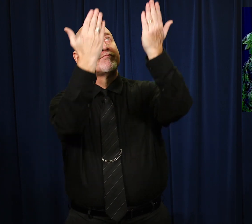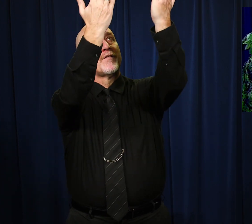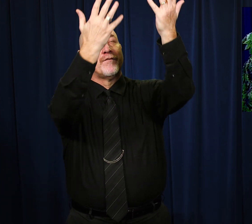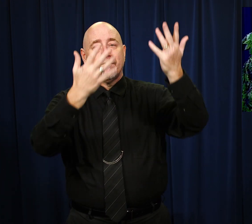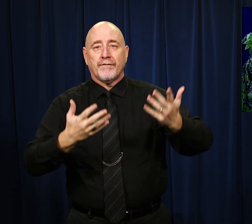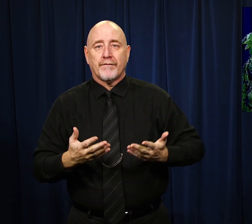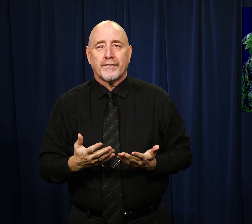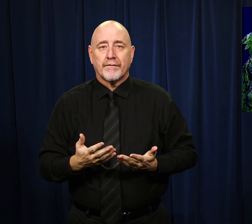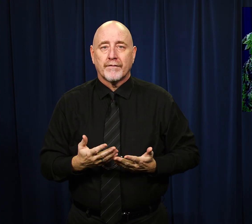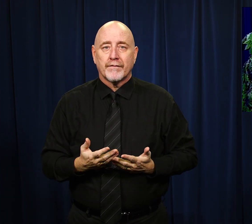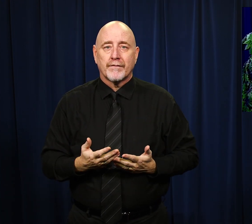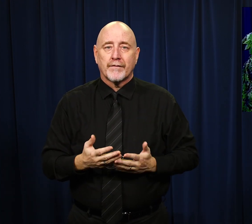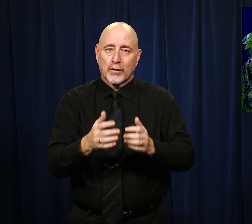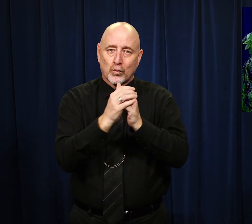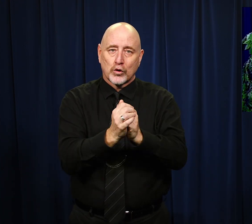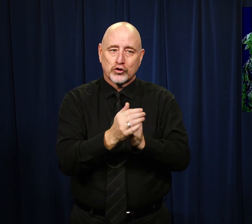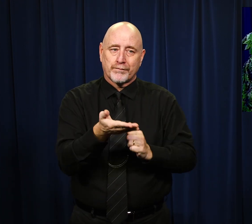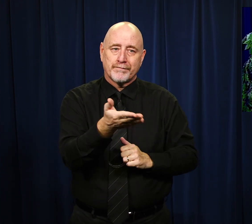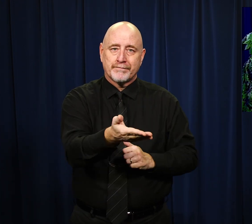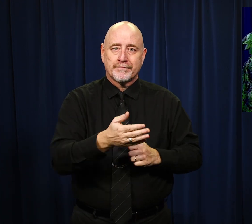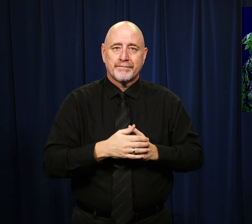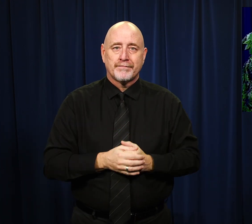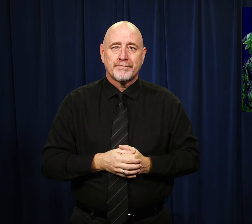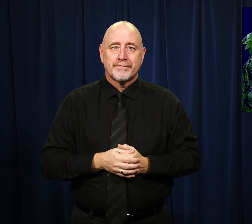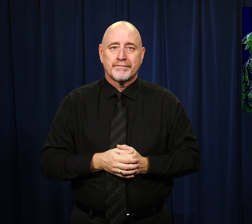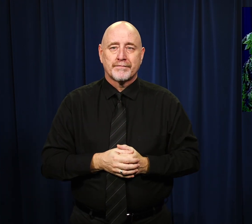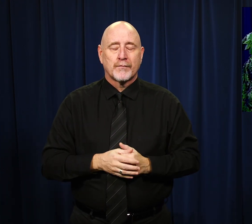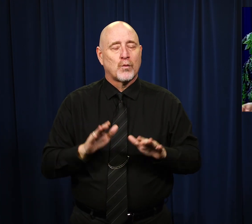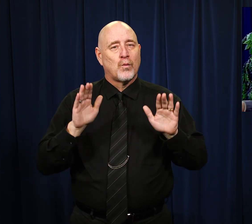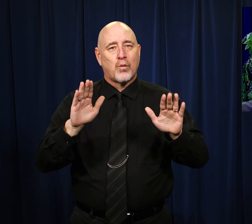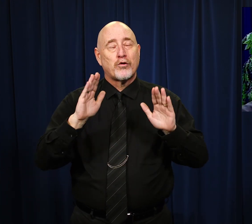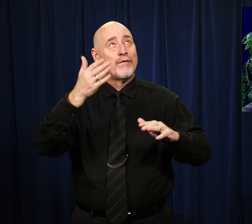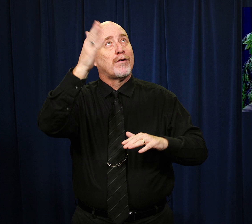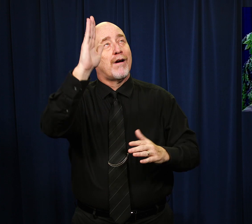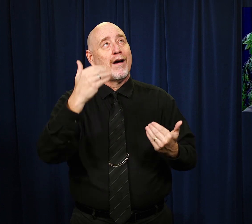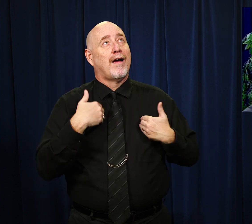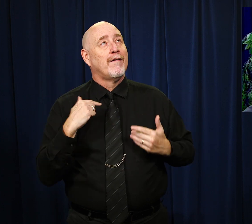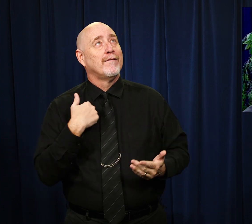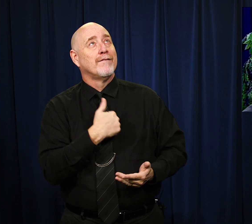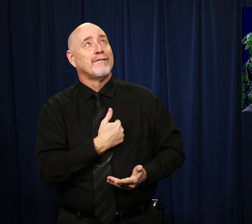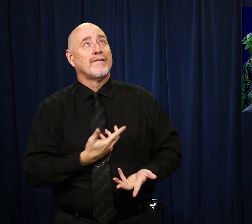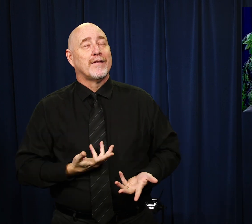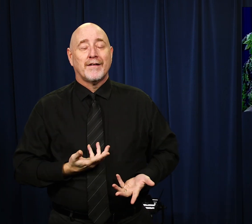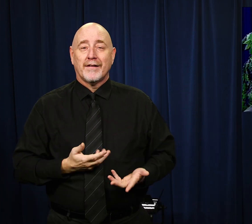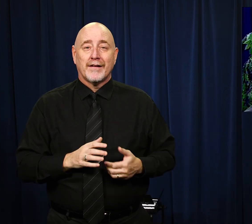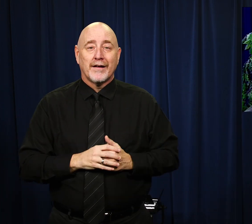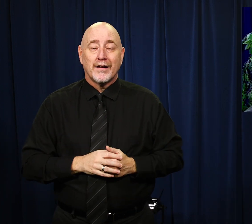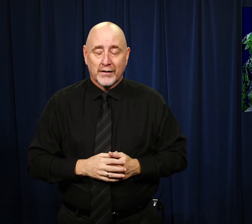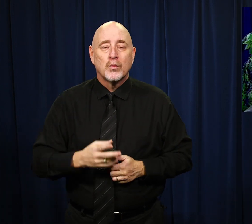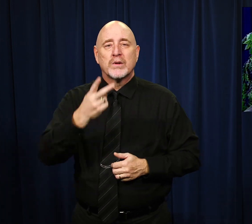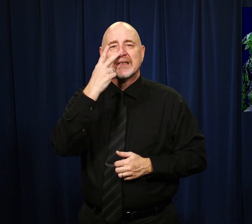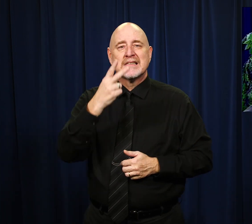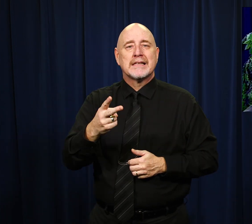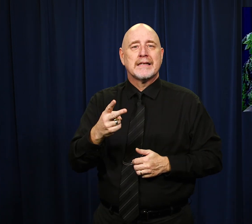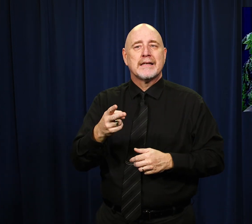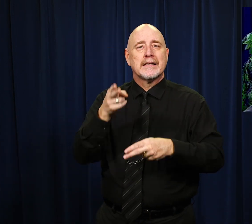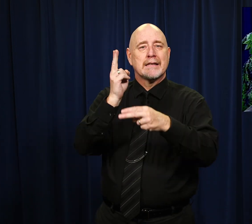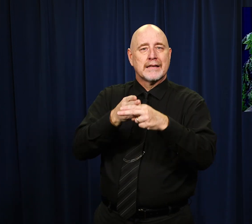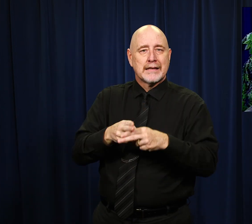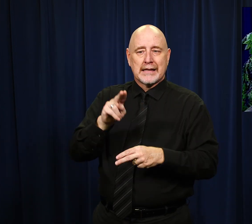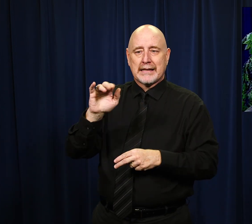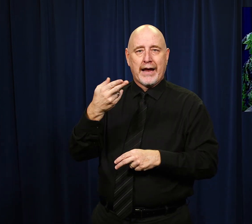God, and he was worshipped at that time. What a wonderful God we have. Well, we see the listing of